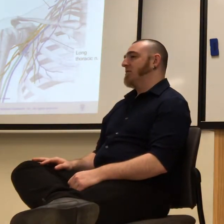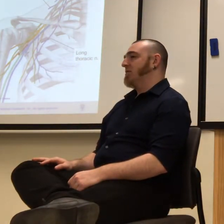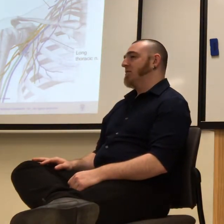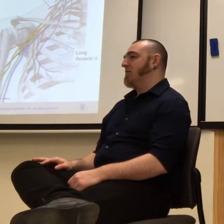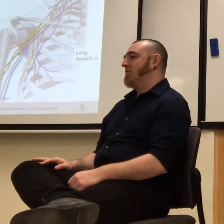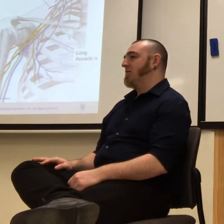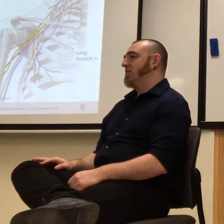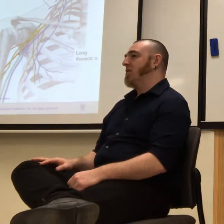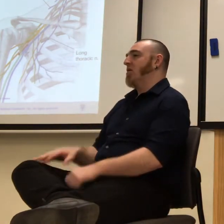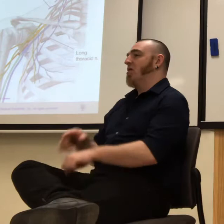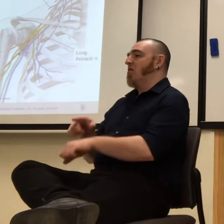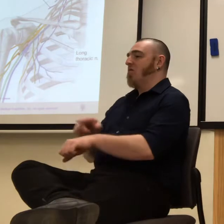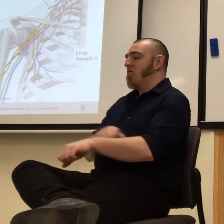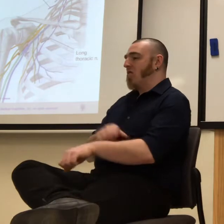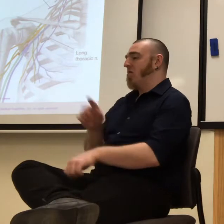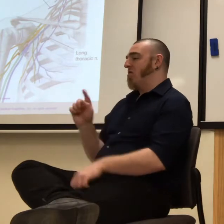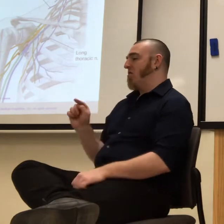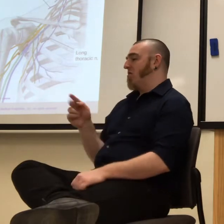Long thoracic.